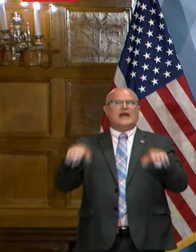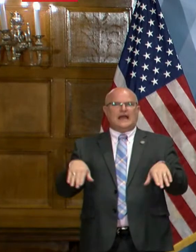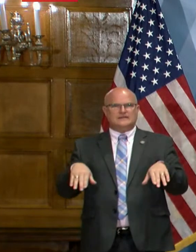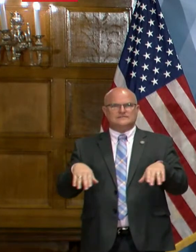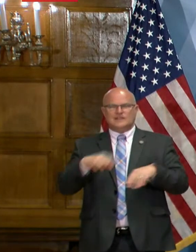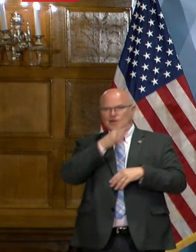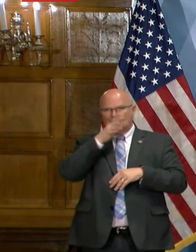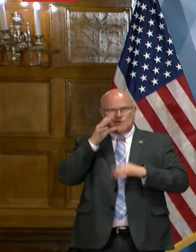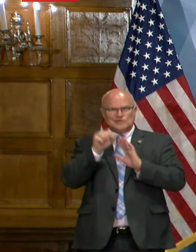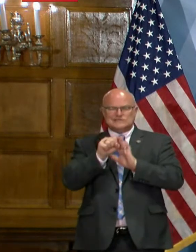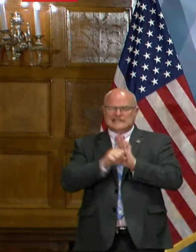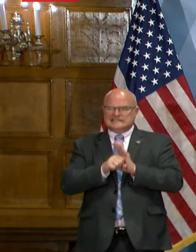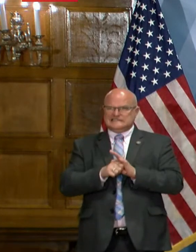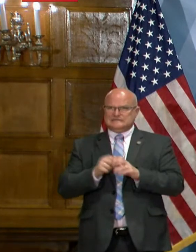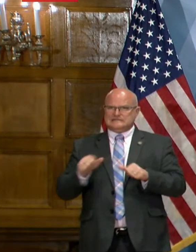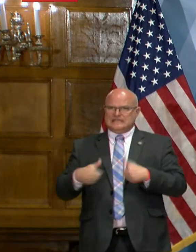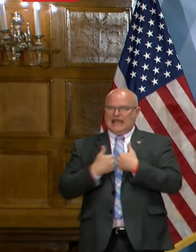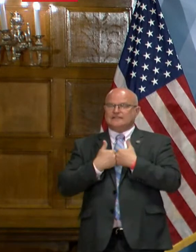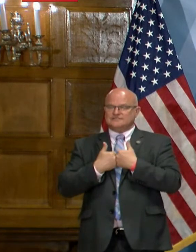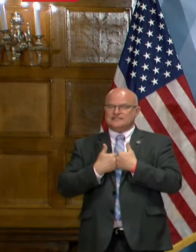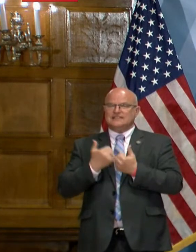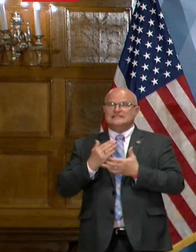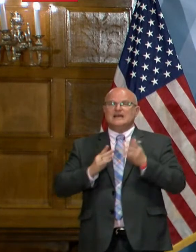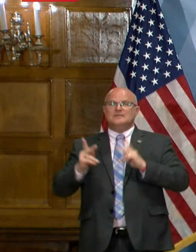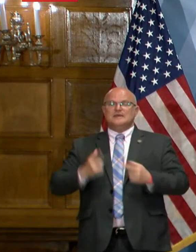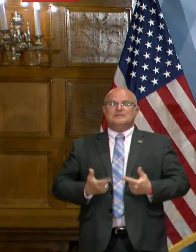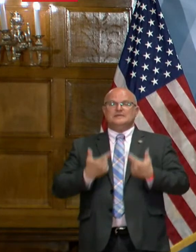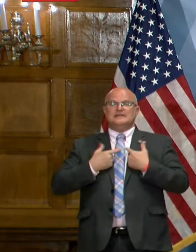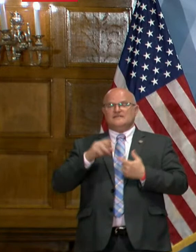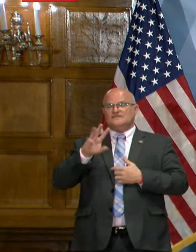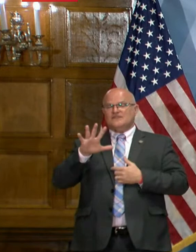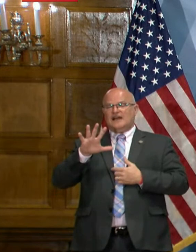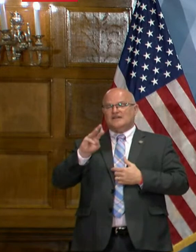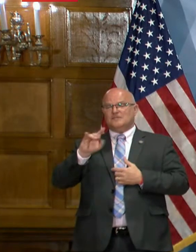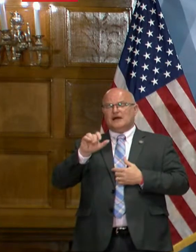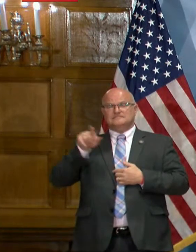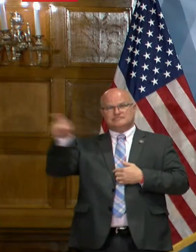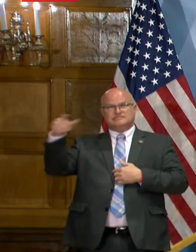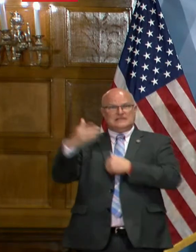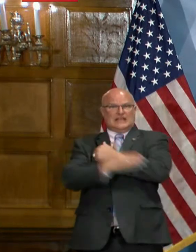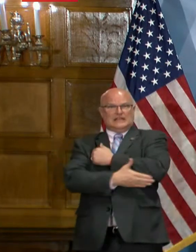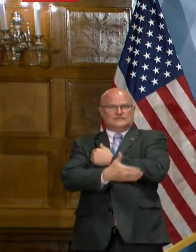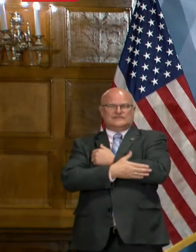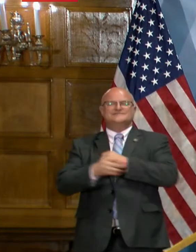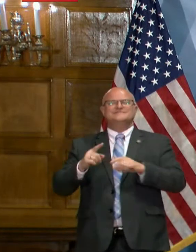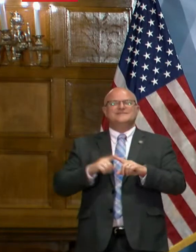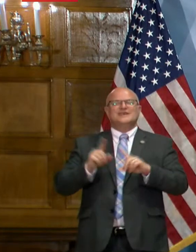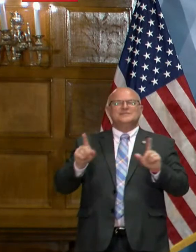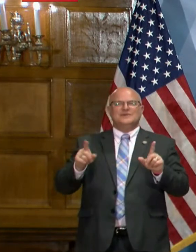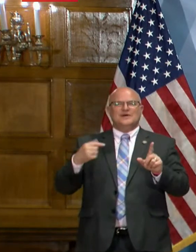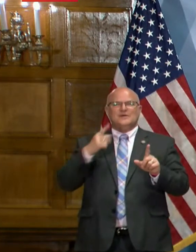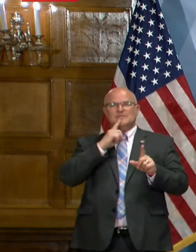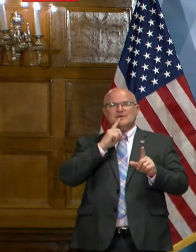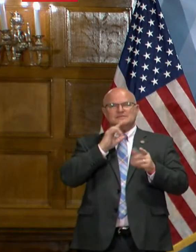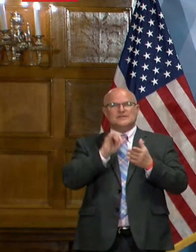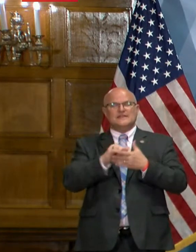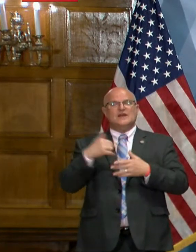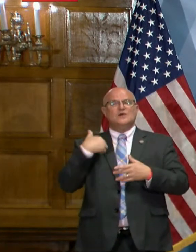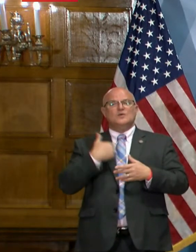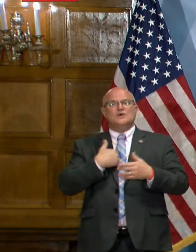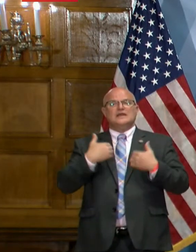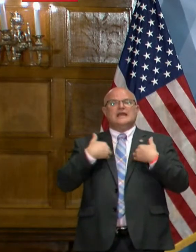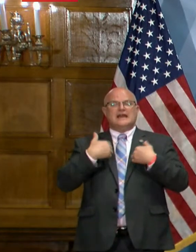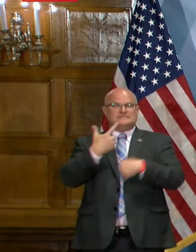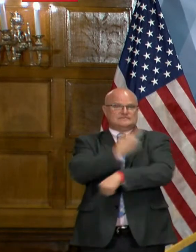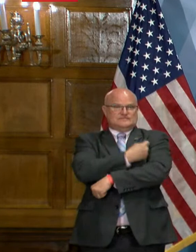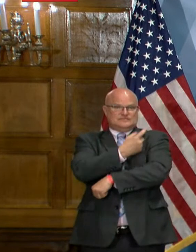a rural state, that might be a little bit challenging. Some people live 5 miles out in the country. But we're going to make sure that we get it into